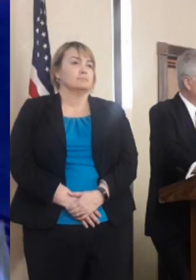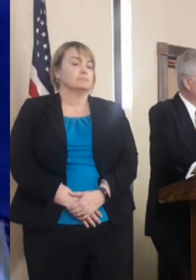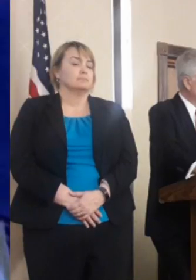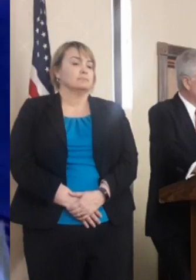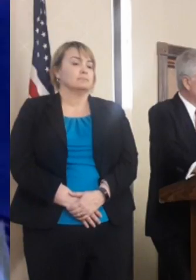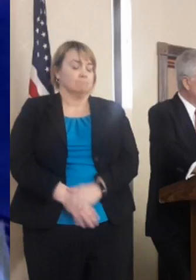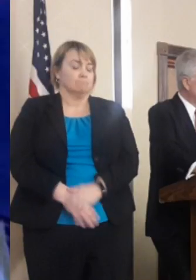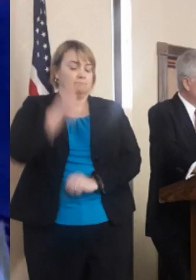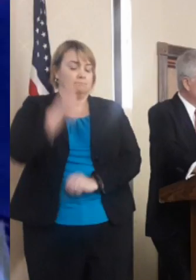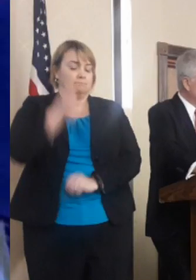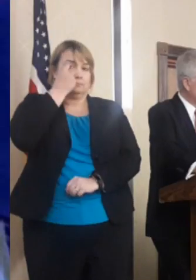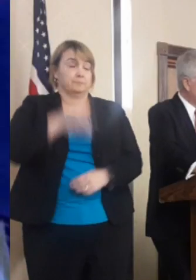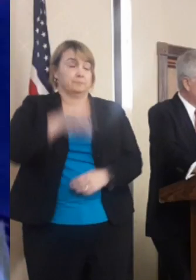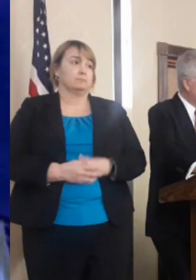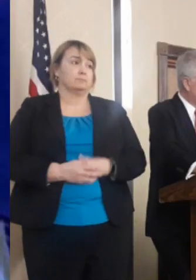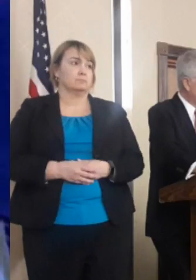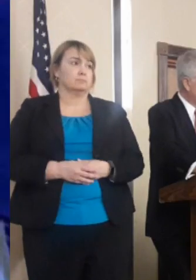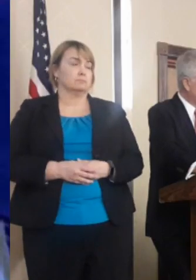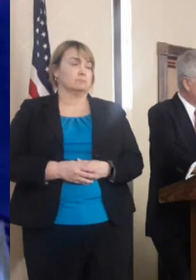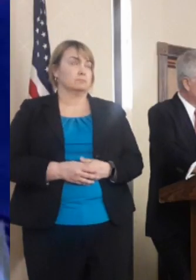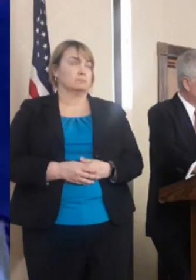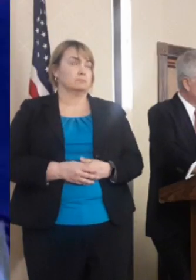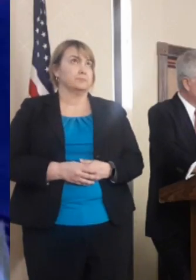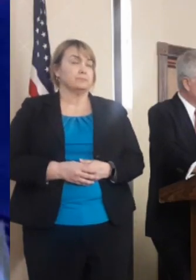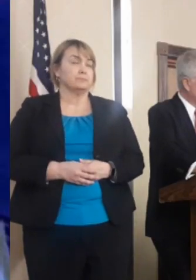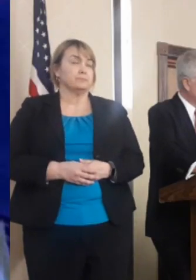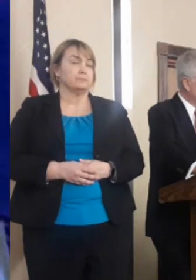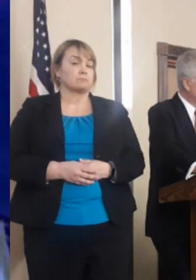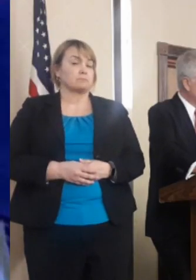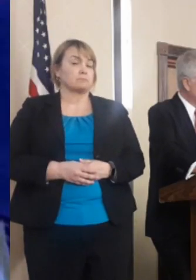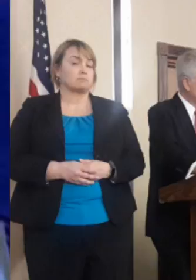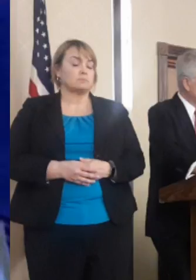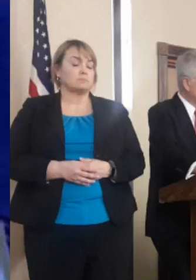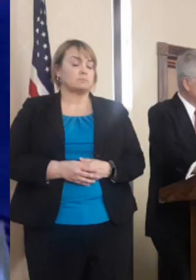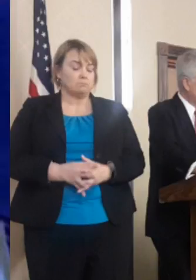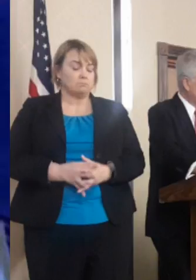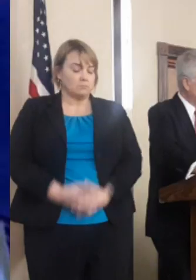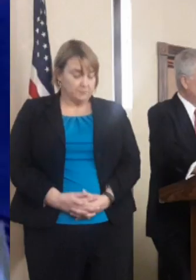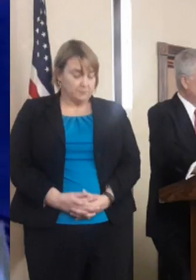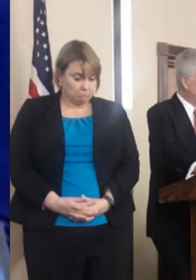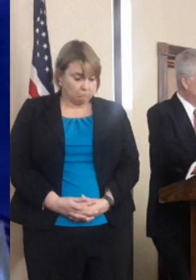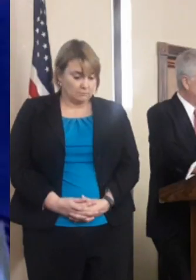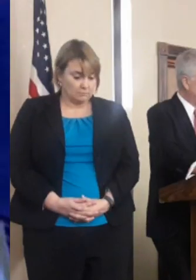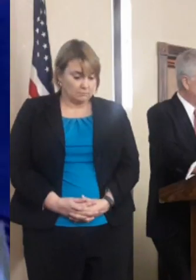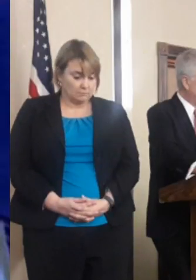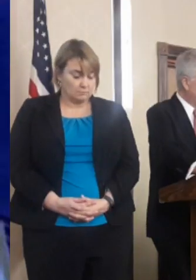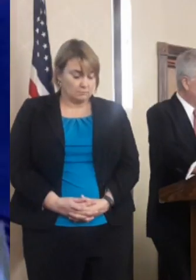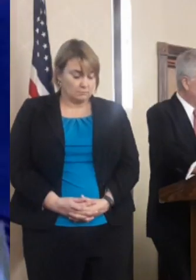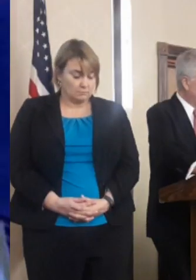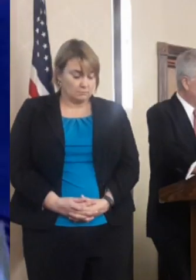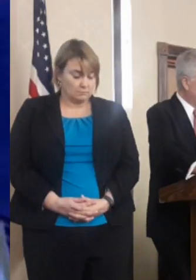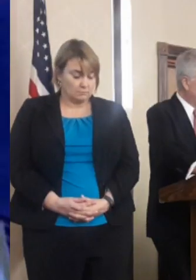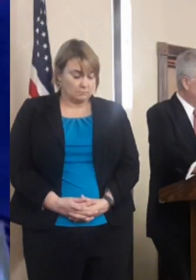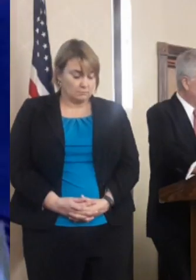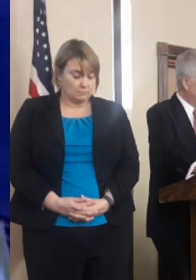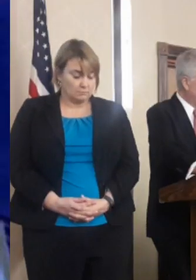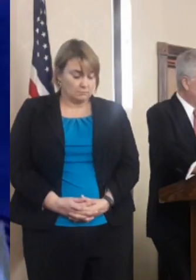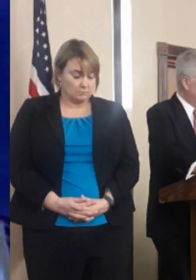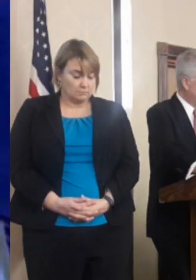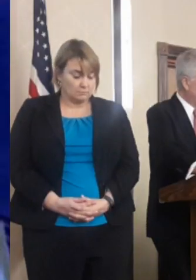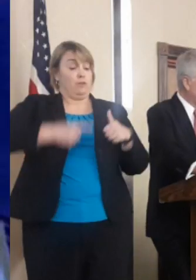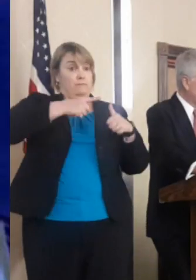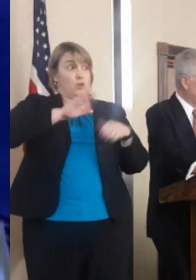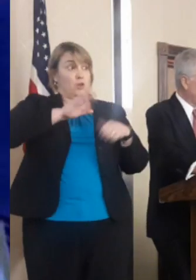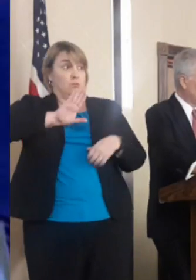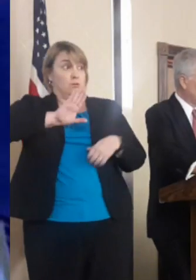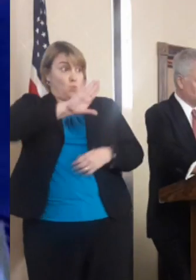the motion that was being attempted to be made was in fact out of bounds. You